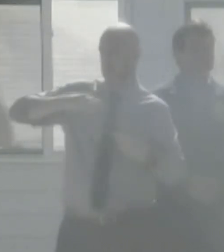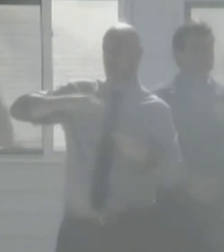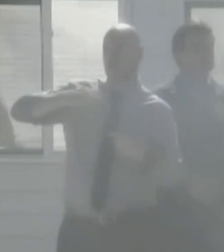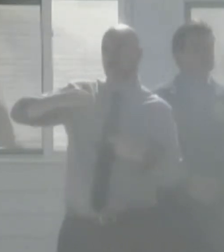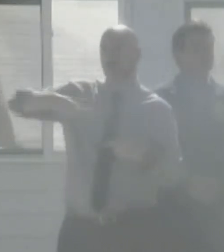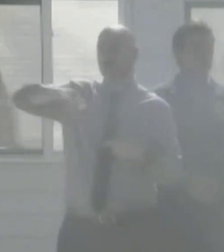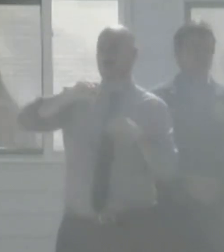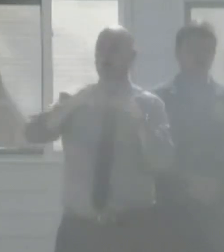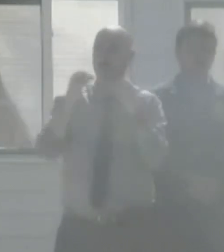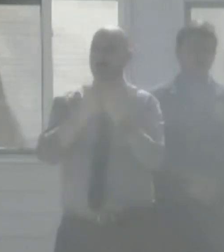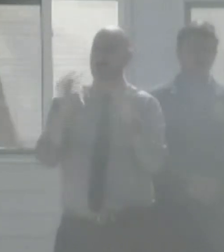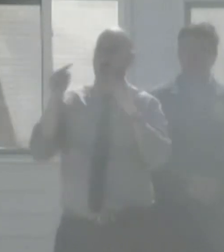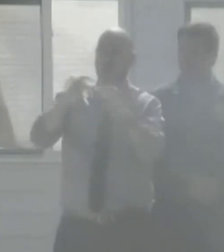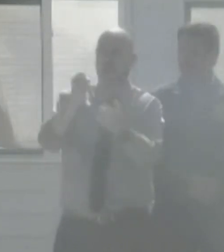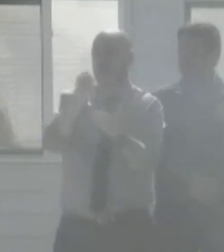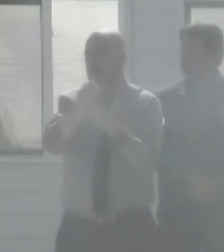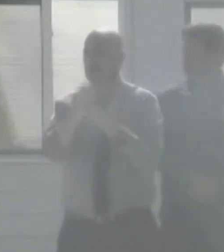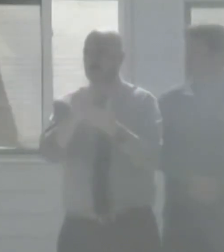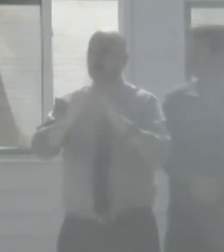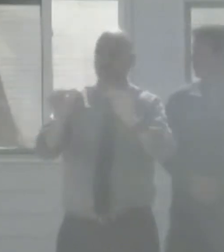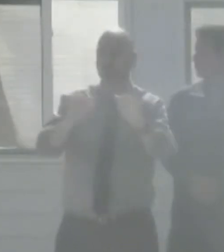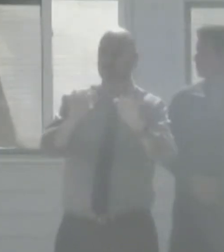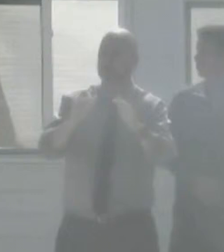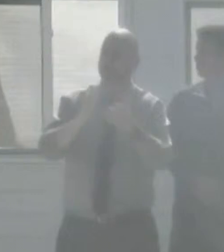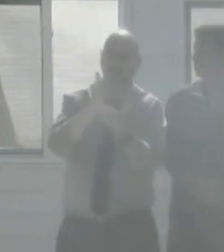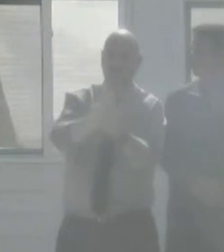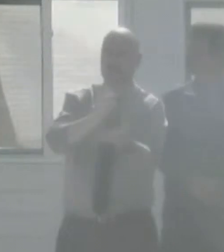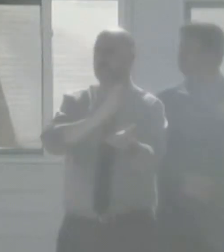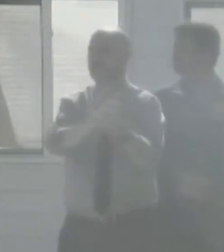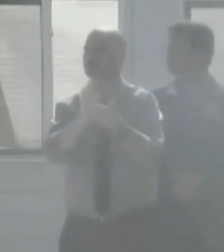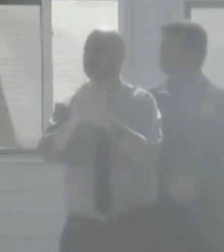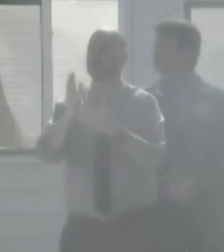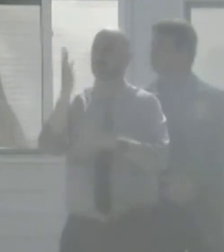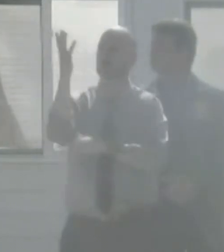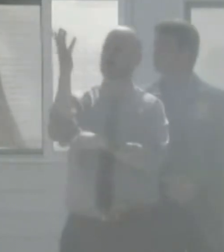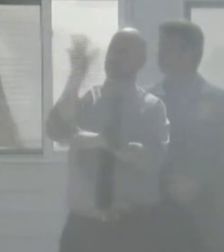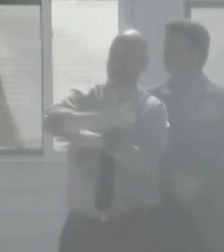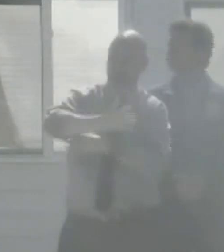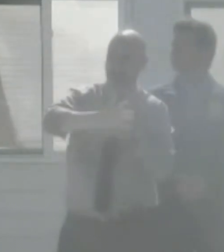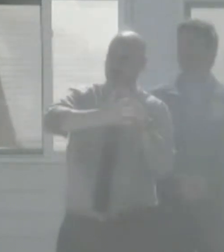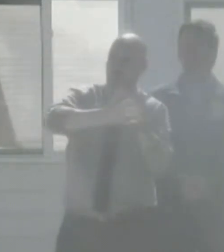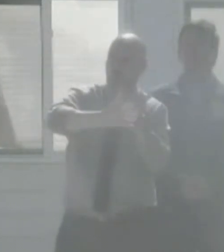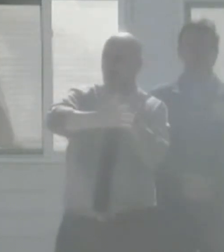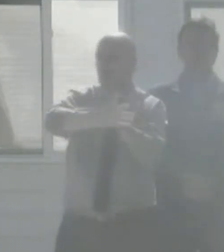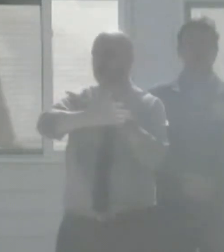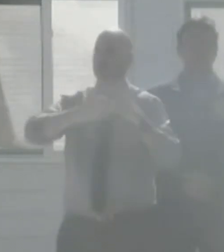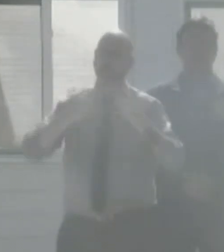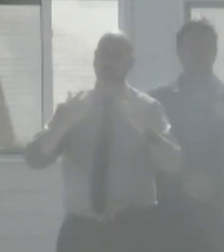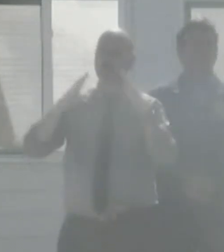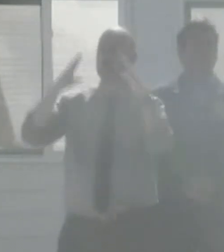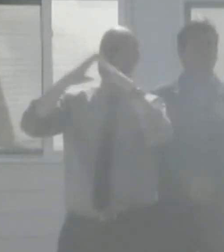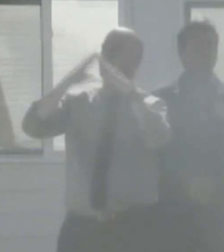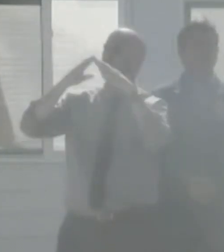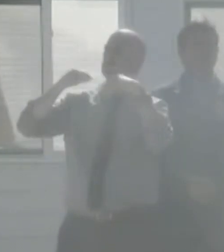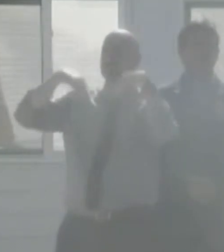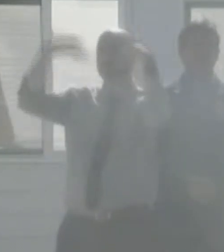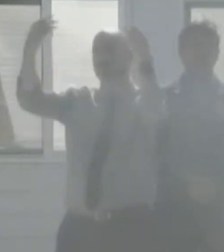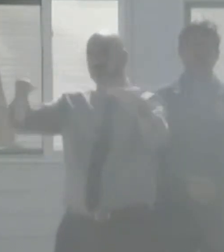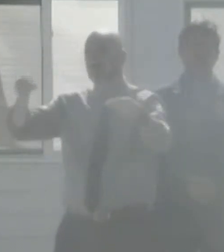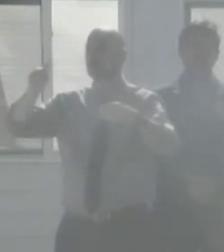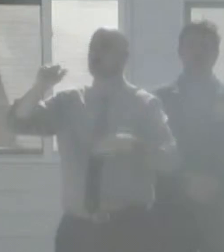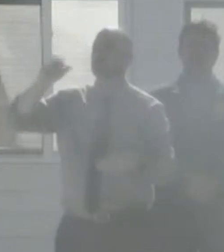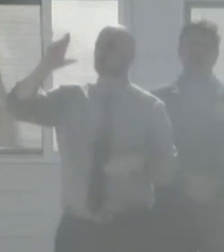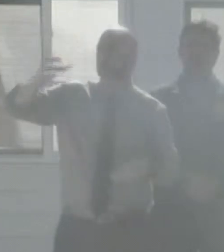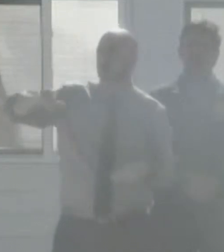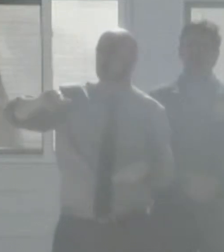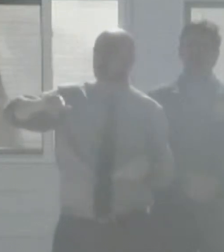clean this up. They will help you get trees off. They will help you do stuff with the roof and re-tarp them. You do not have to do that if you're on